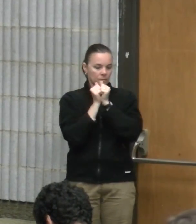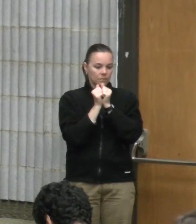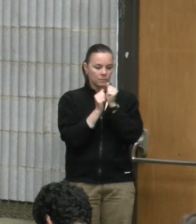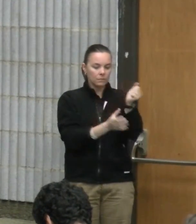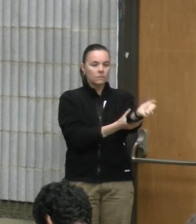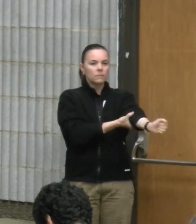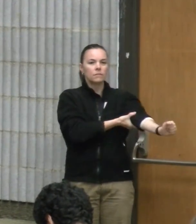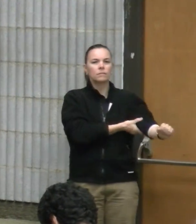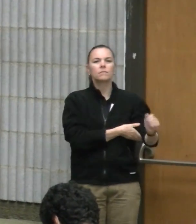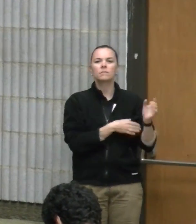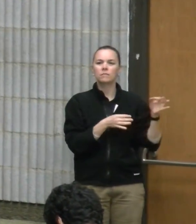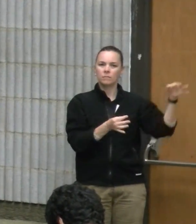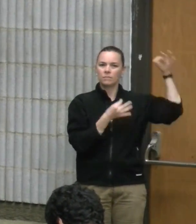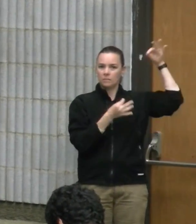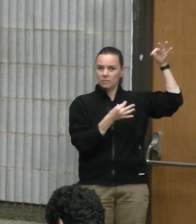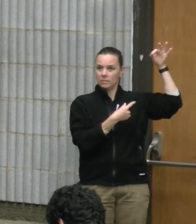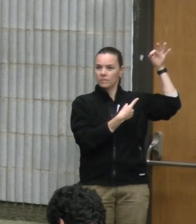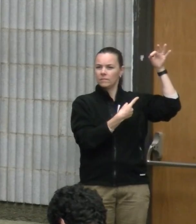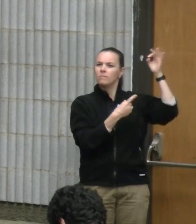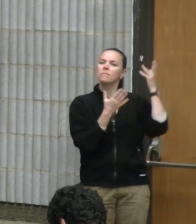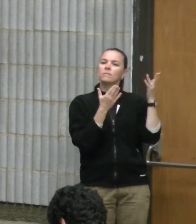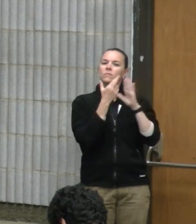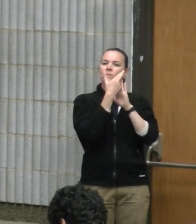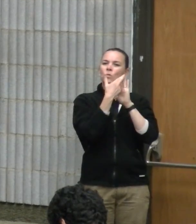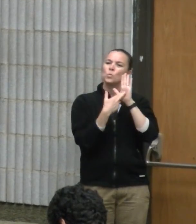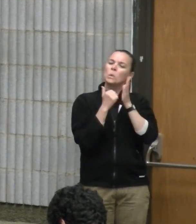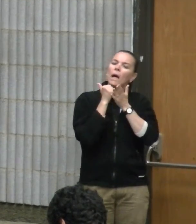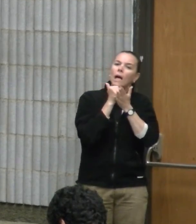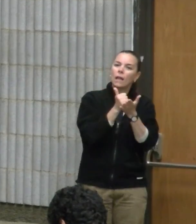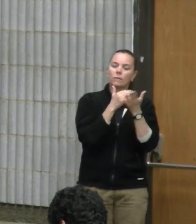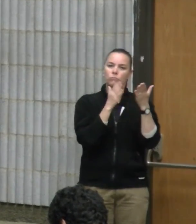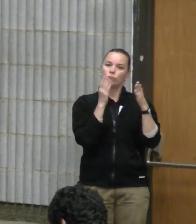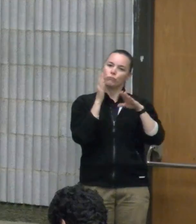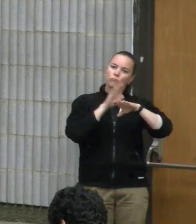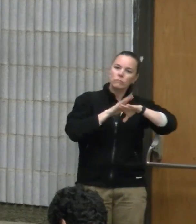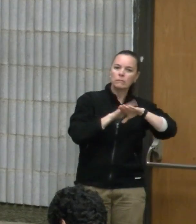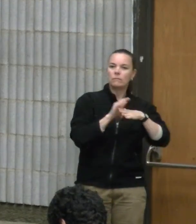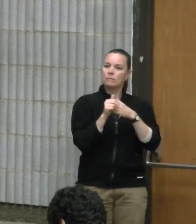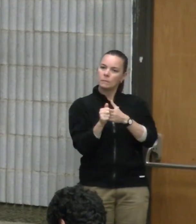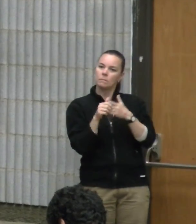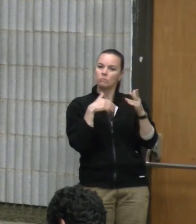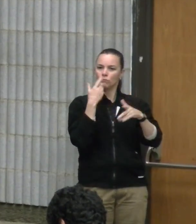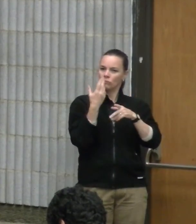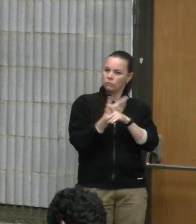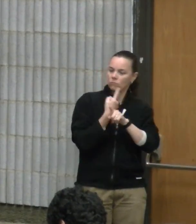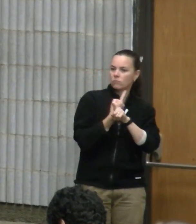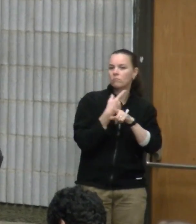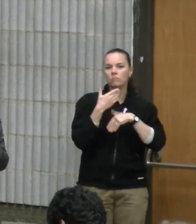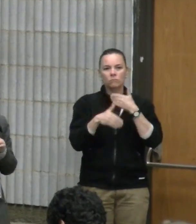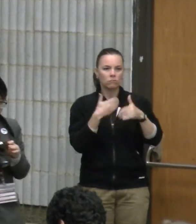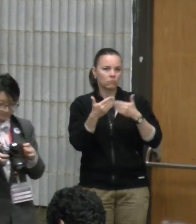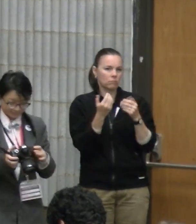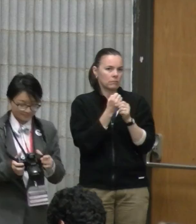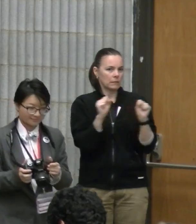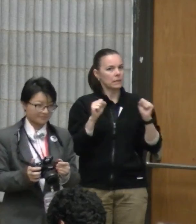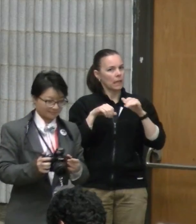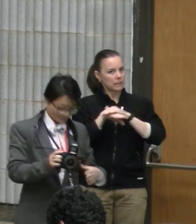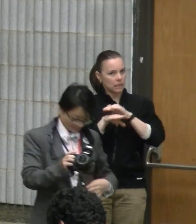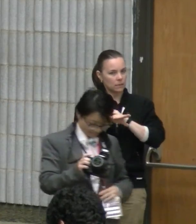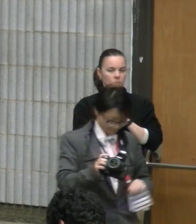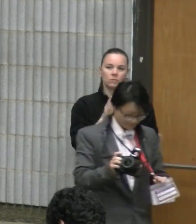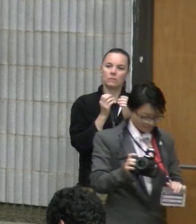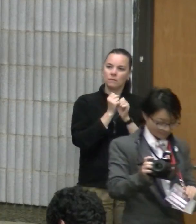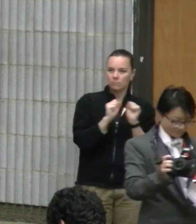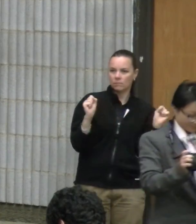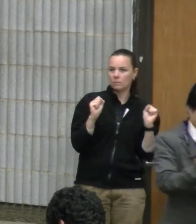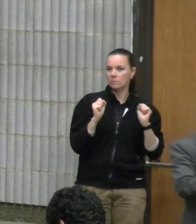So these are going to be just guidelines that we'll be trying to follow throughout the conference to ensure that the space is accessible and safe,